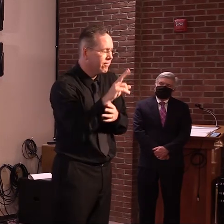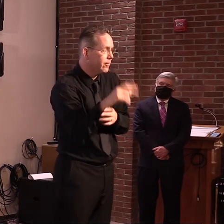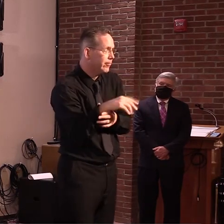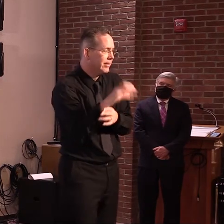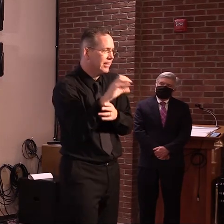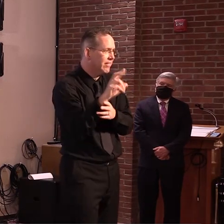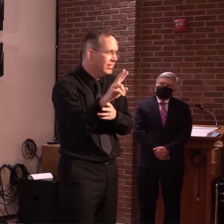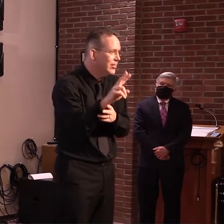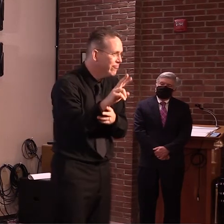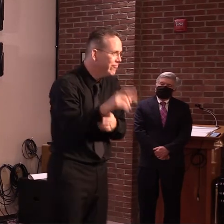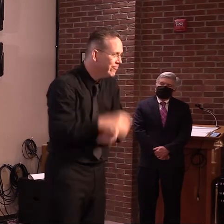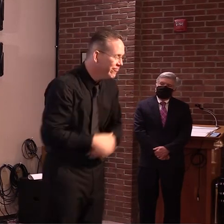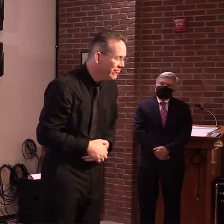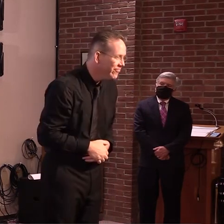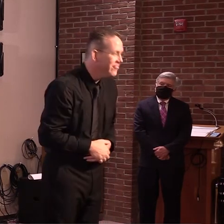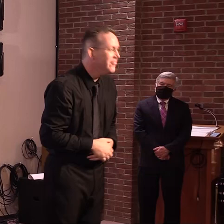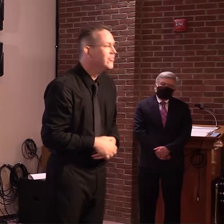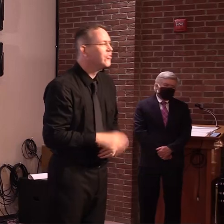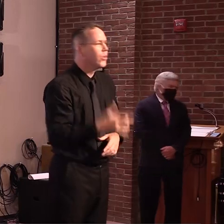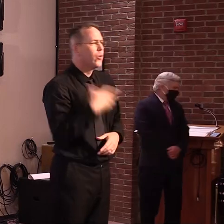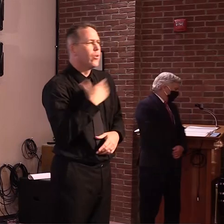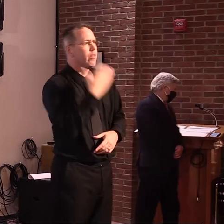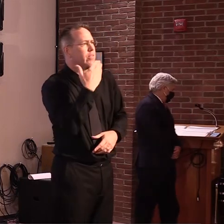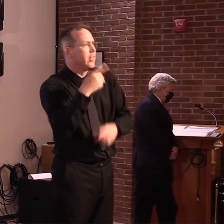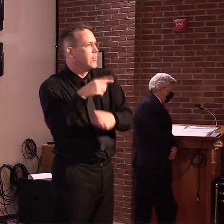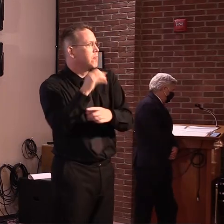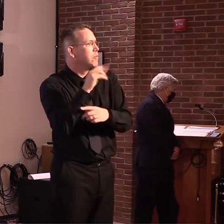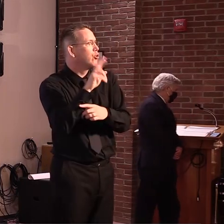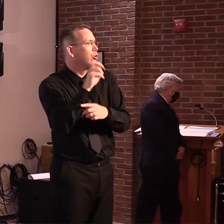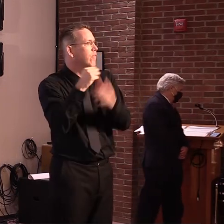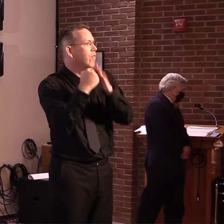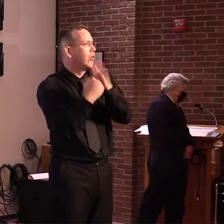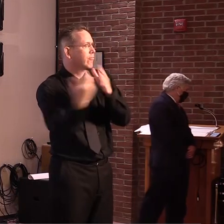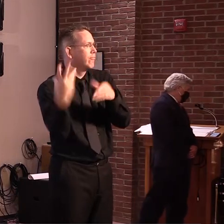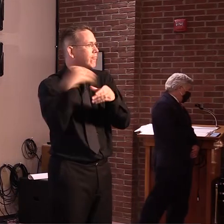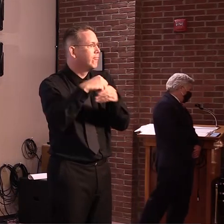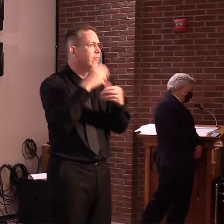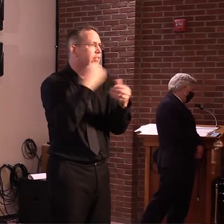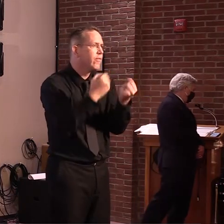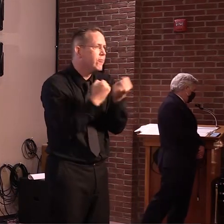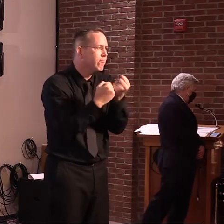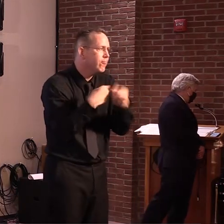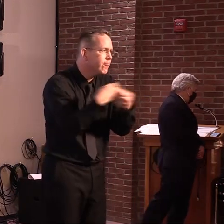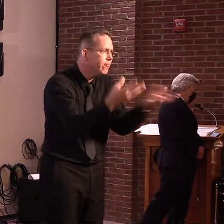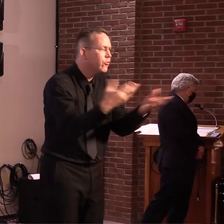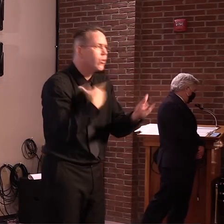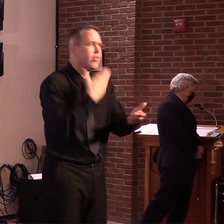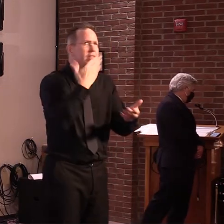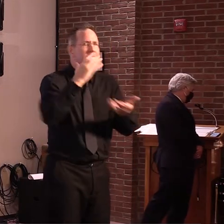I'm just grateful to be a part of it. And I think the leadership of the Jay Warren and Lois McClure Foundation in this moment